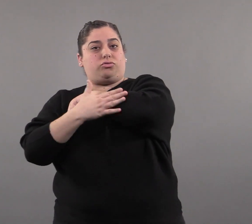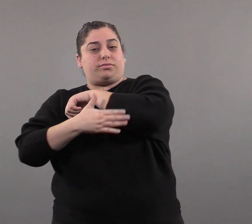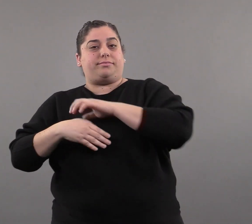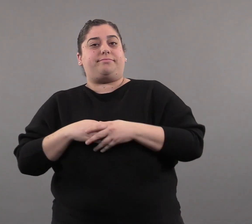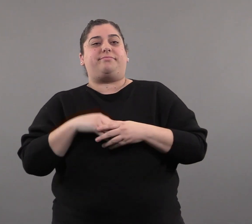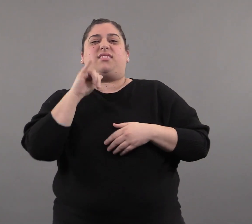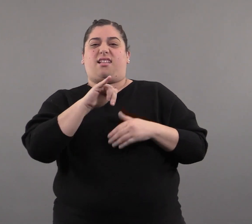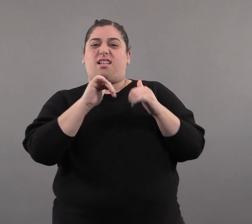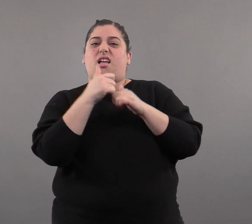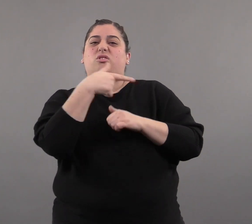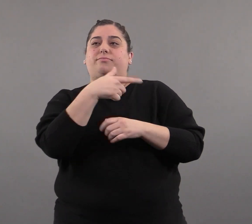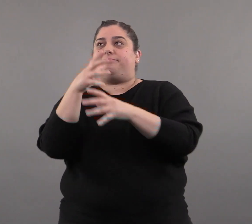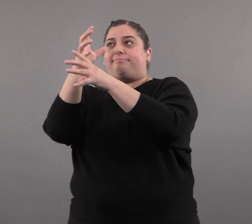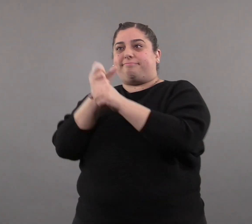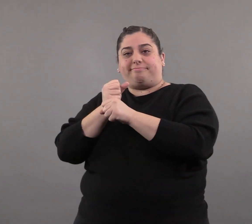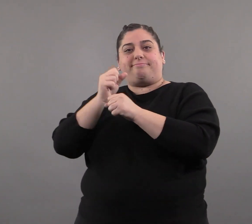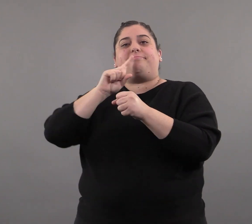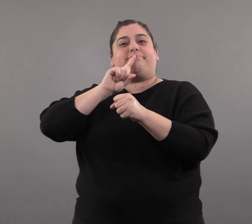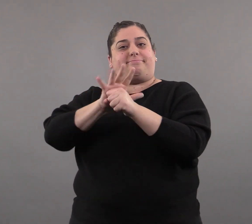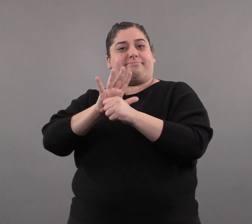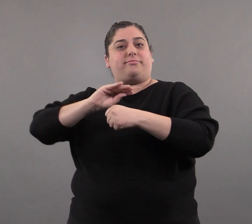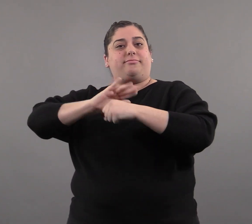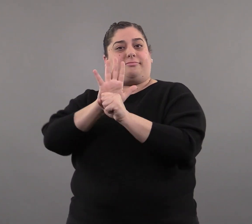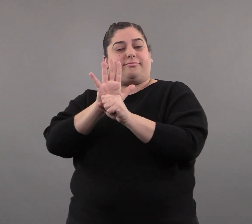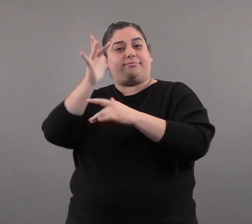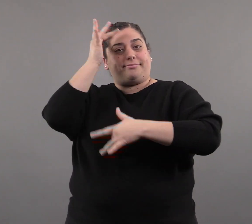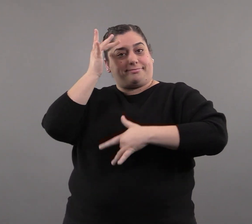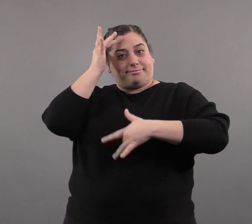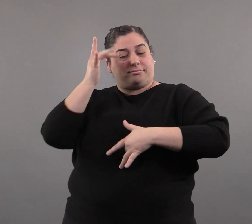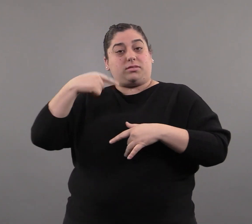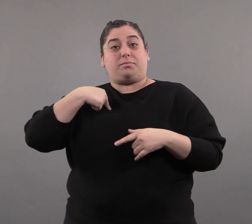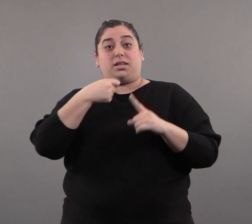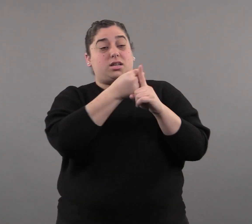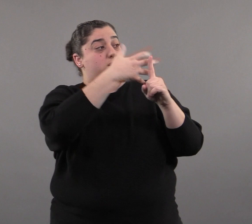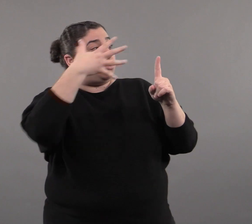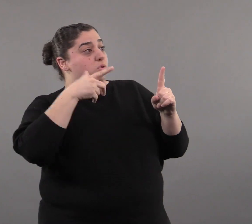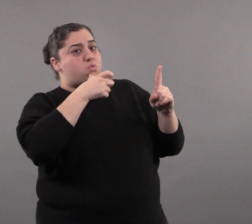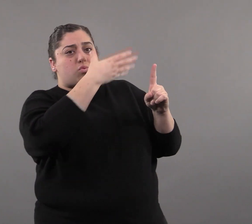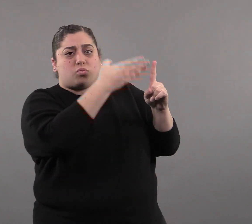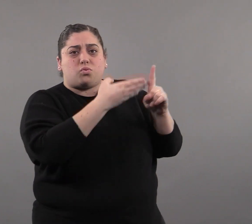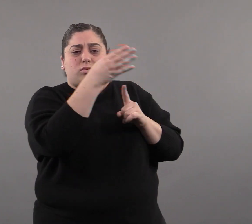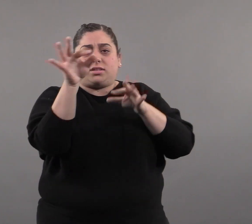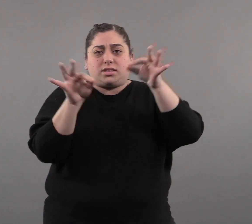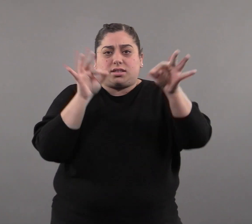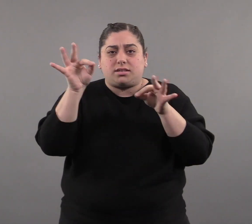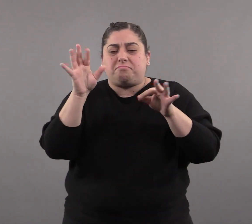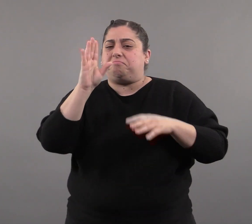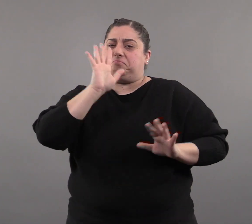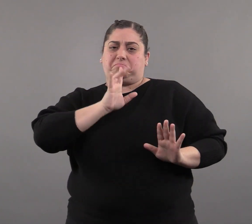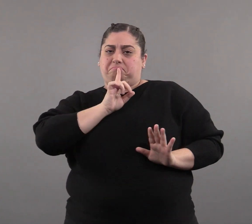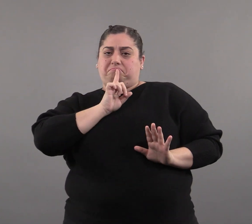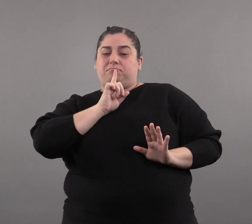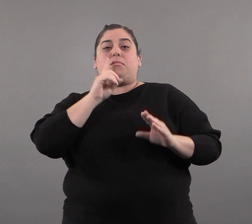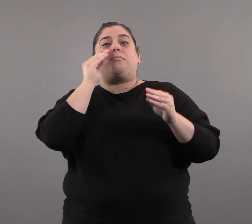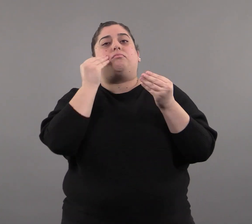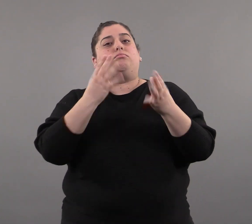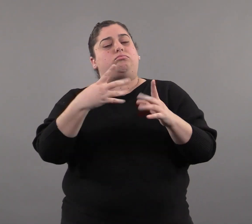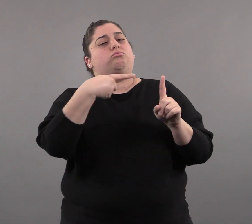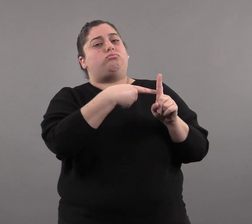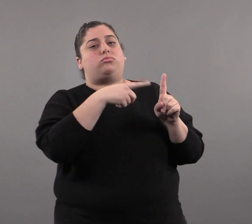will not go into details about the case except to say that the case is a female in her 50s. This San Diego